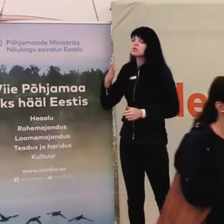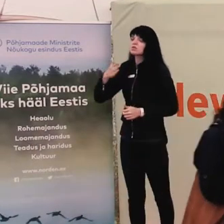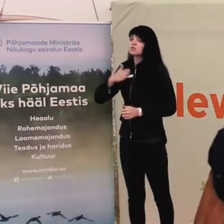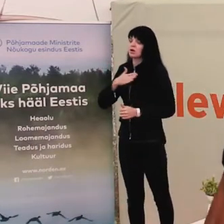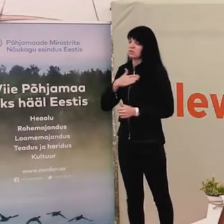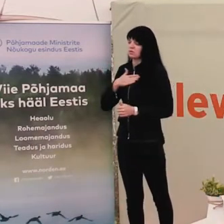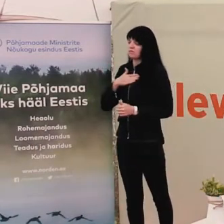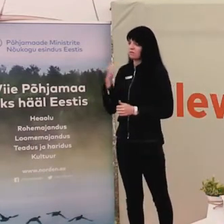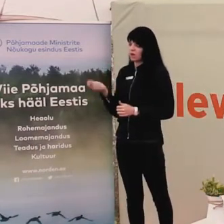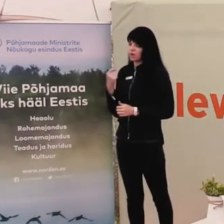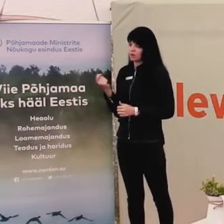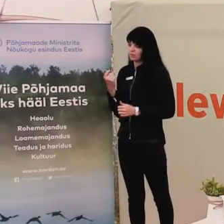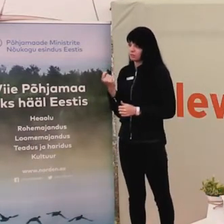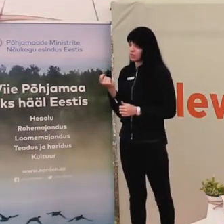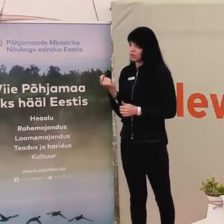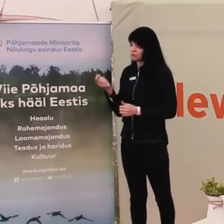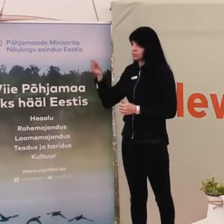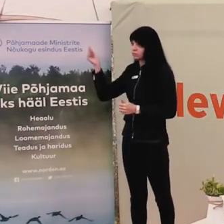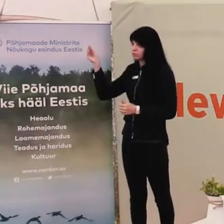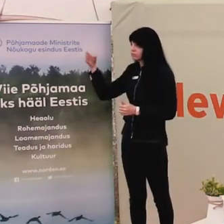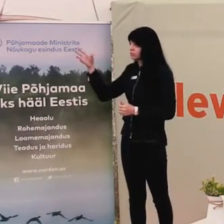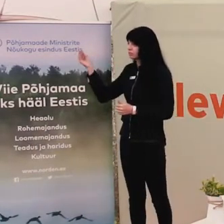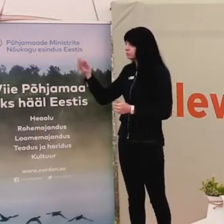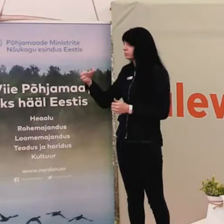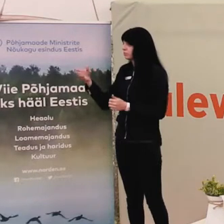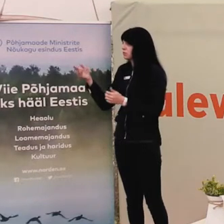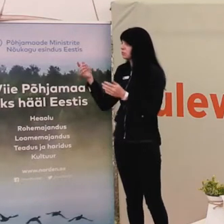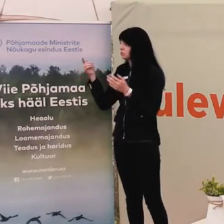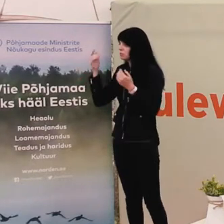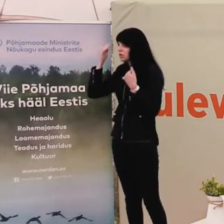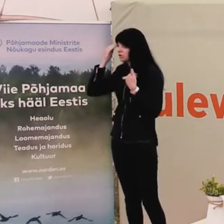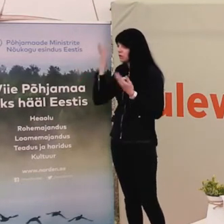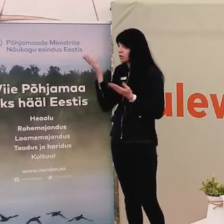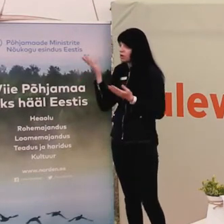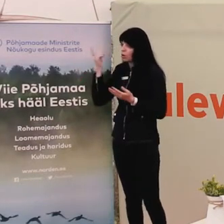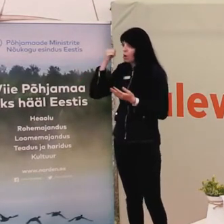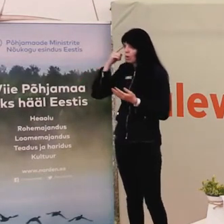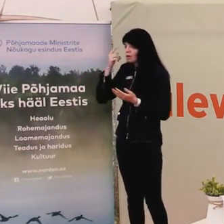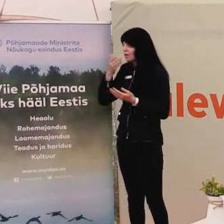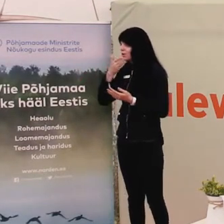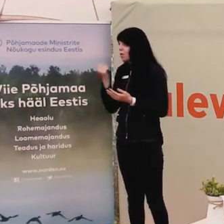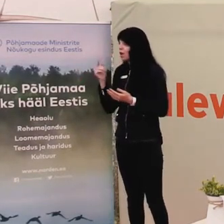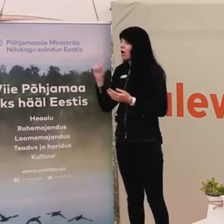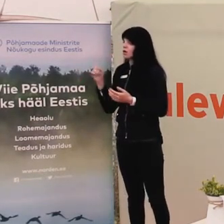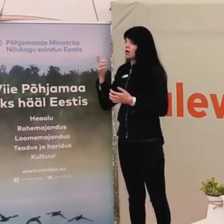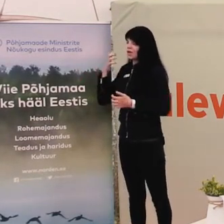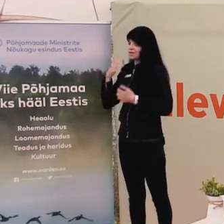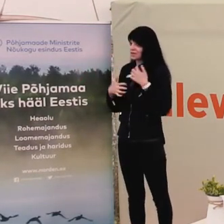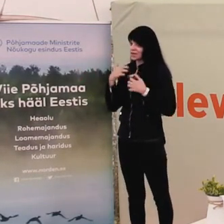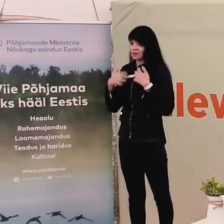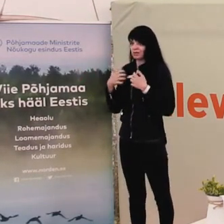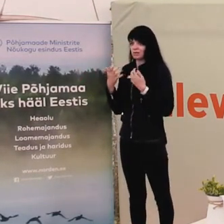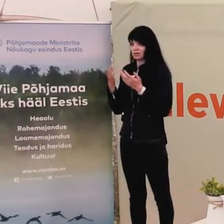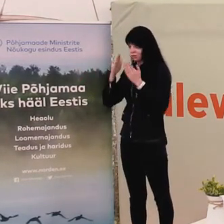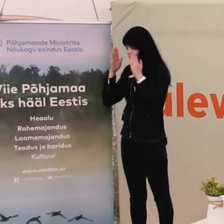for instance, these subsidies, these stupid subsidies. I don't know whether it's stupid, but it's energy from energy point of